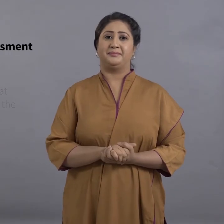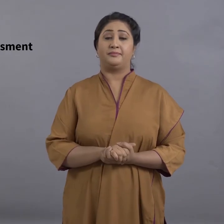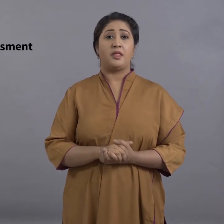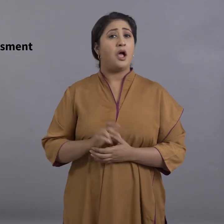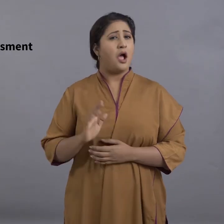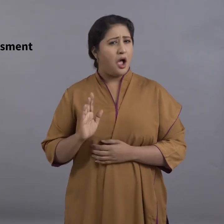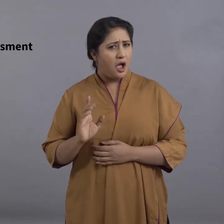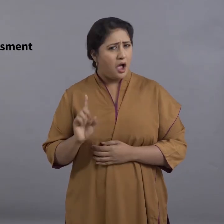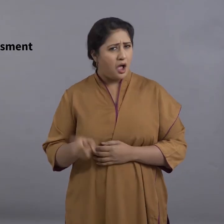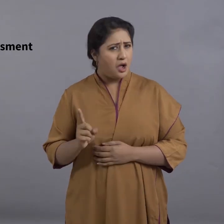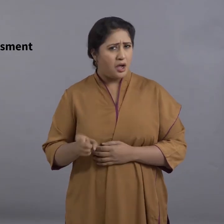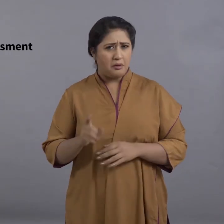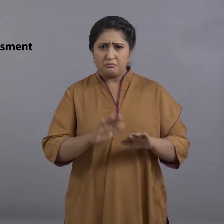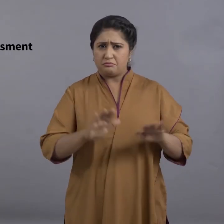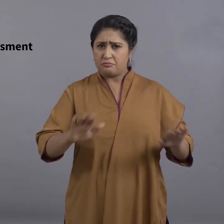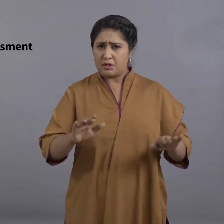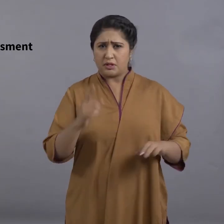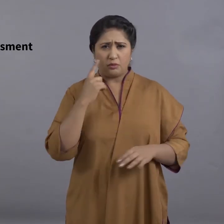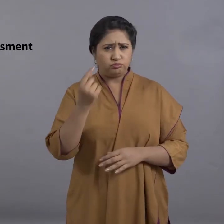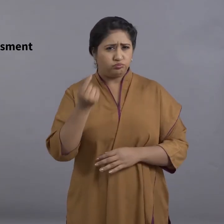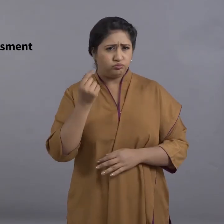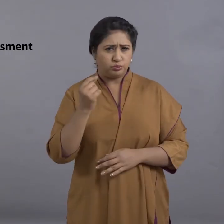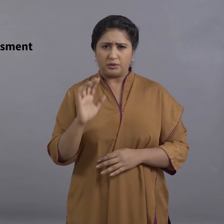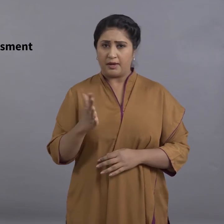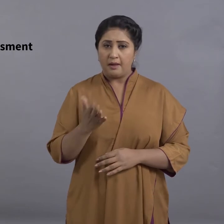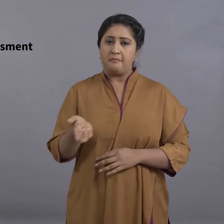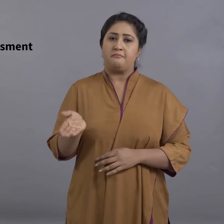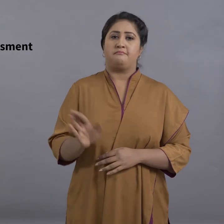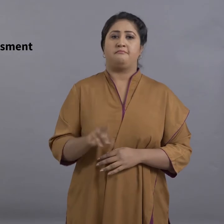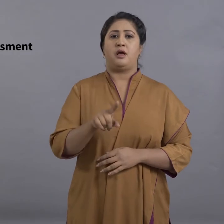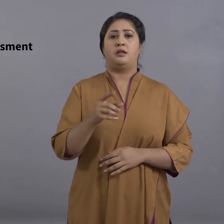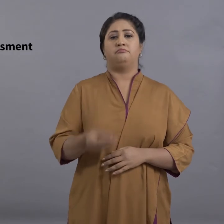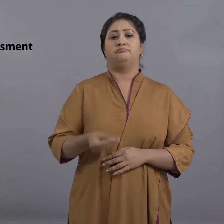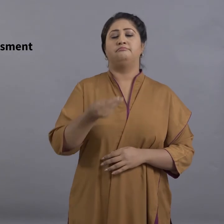If not, then give the student the number recognition